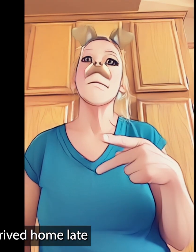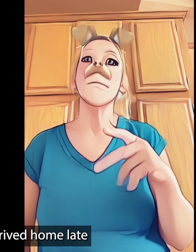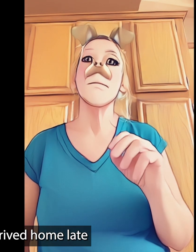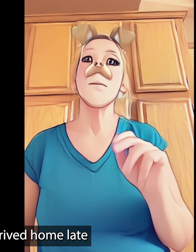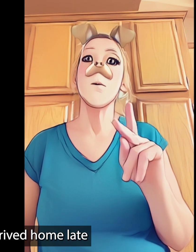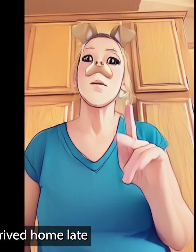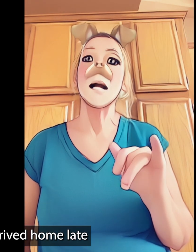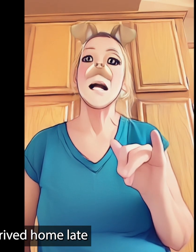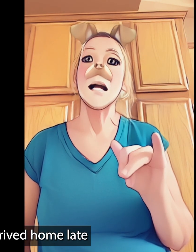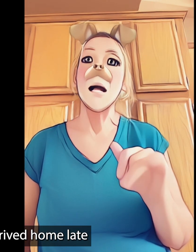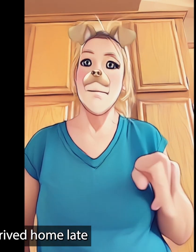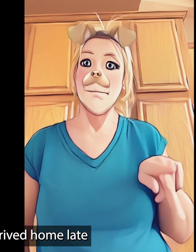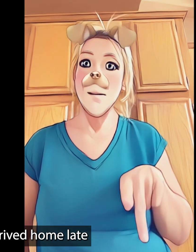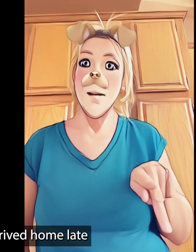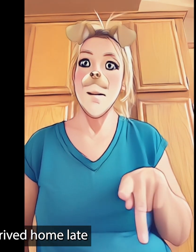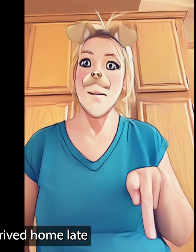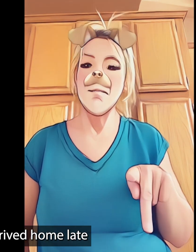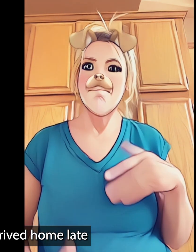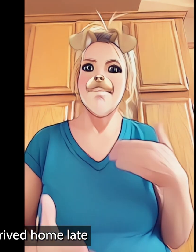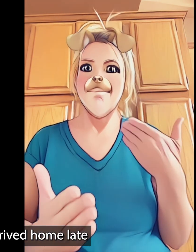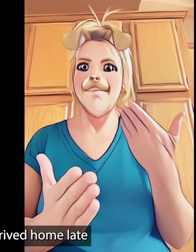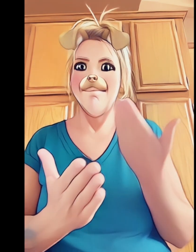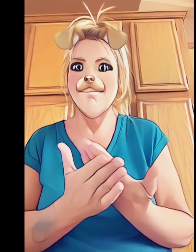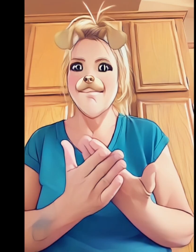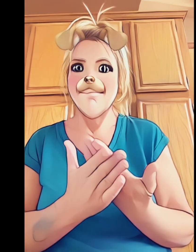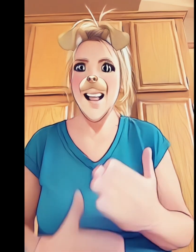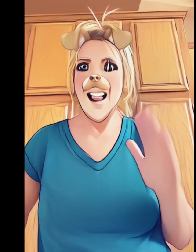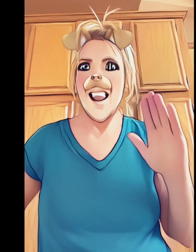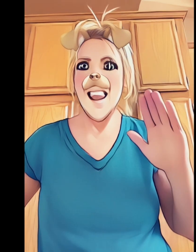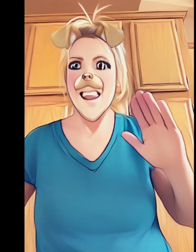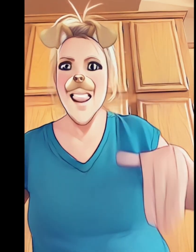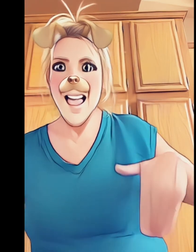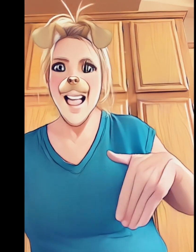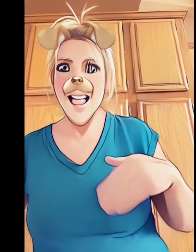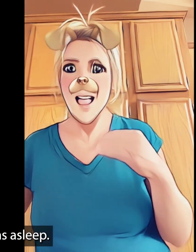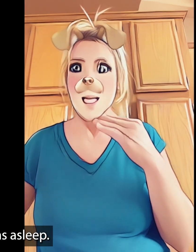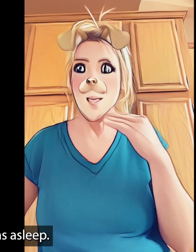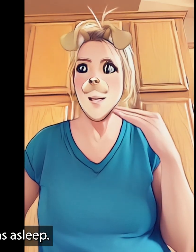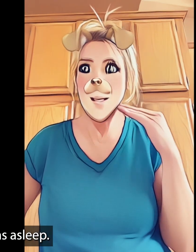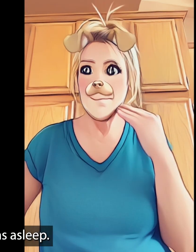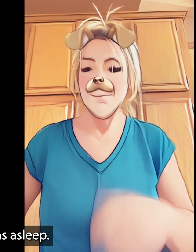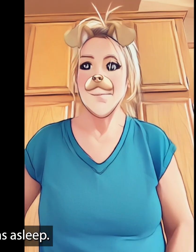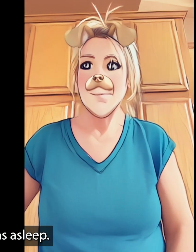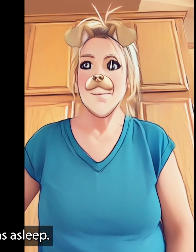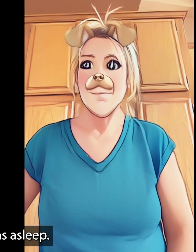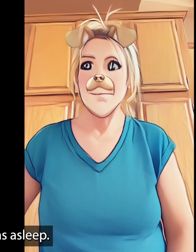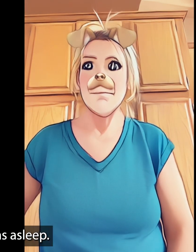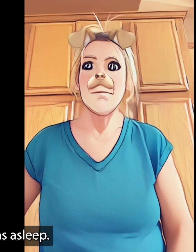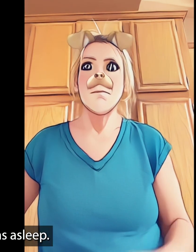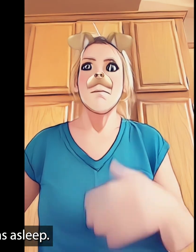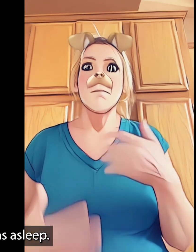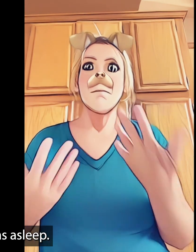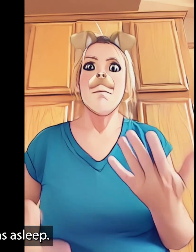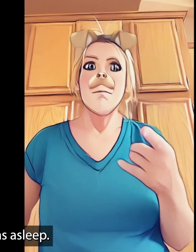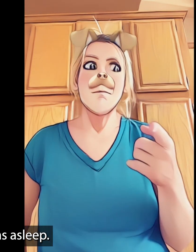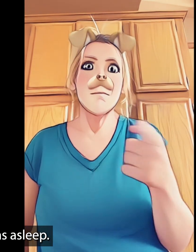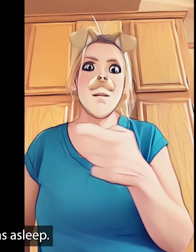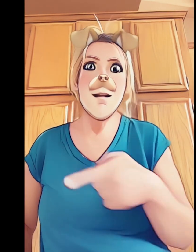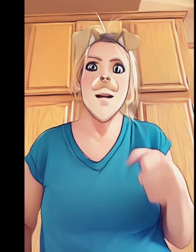Then the poky puppy arrived home late. When everyone was asleep,